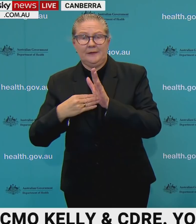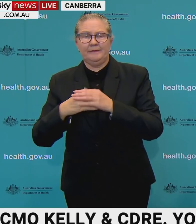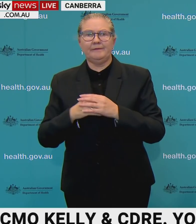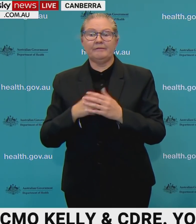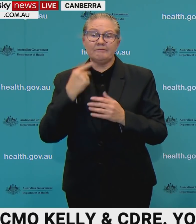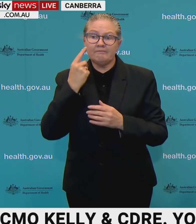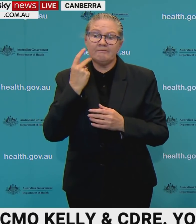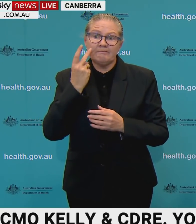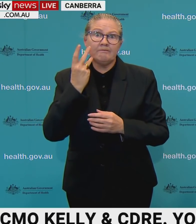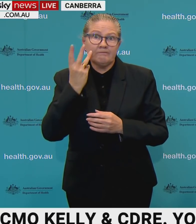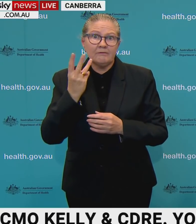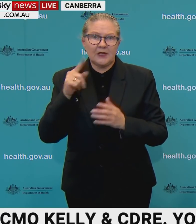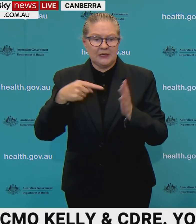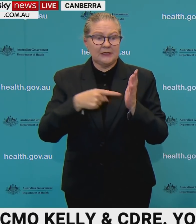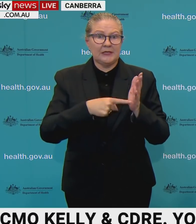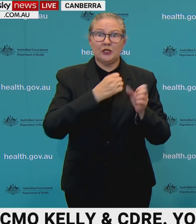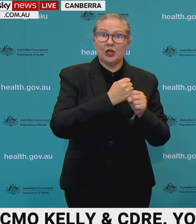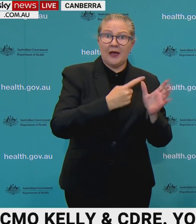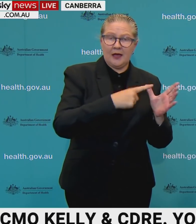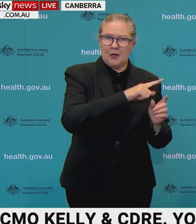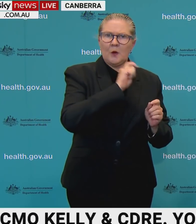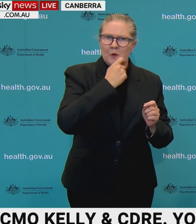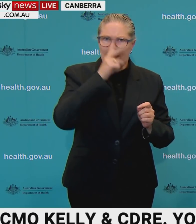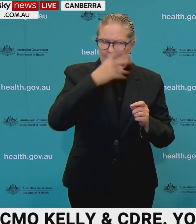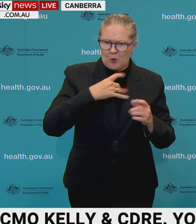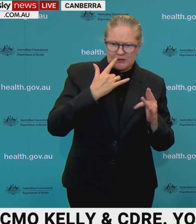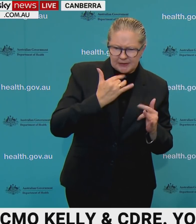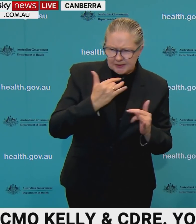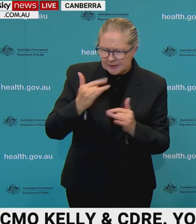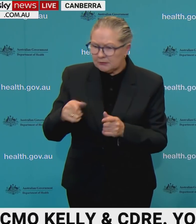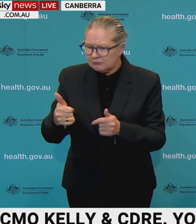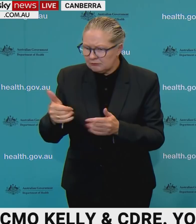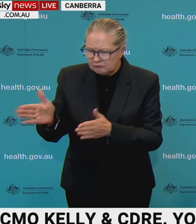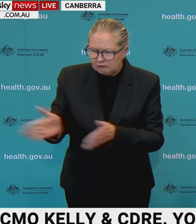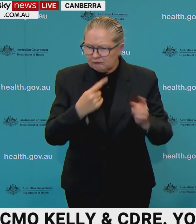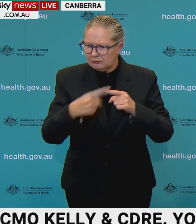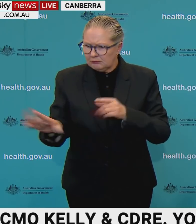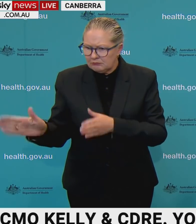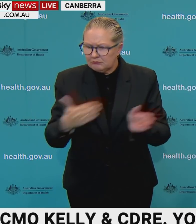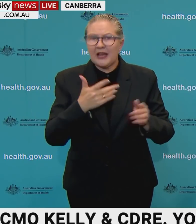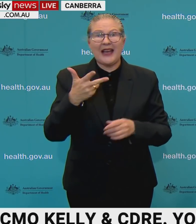coming days, the Therapeutic Goods Administration will conduct sample testing and batch release of an additional